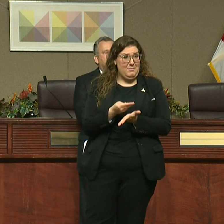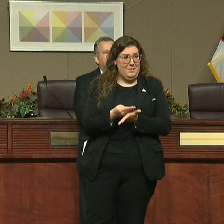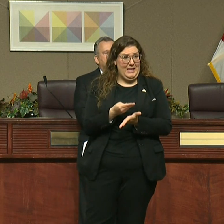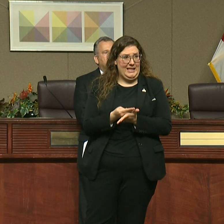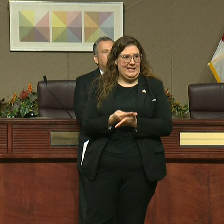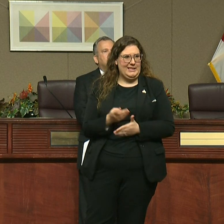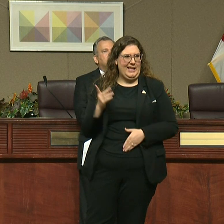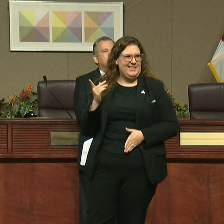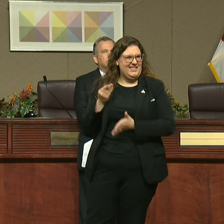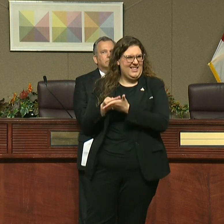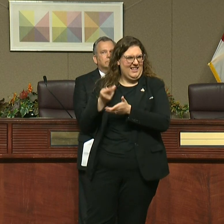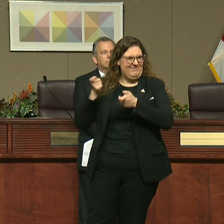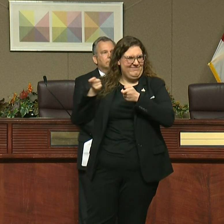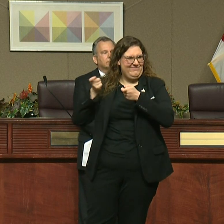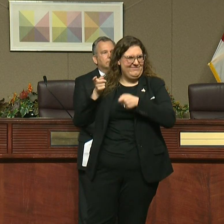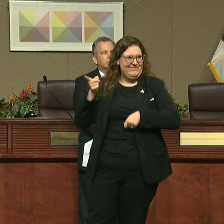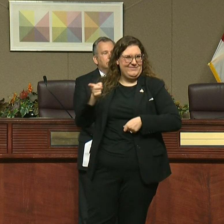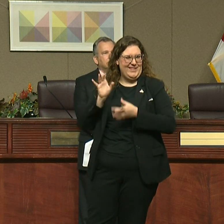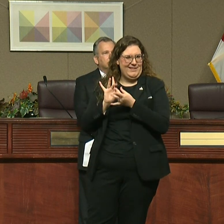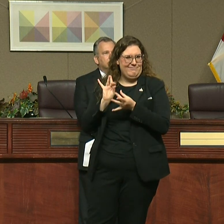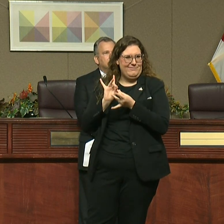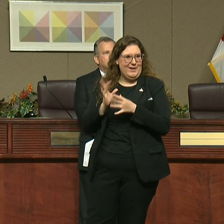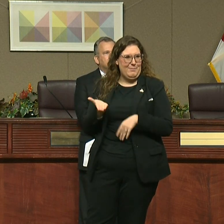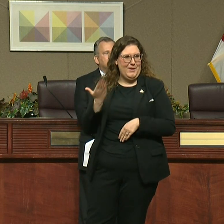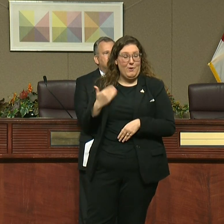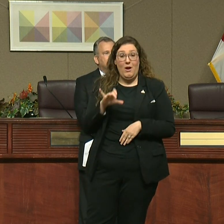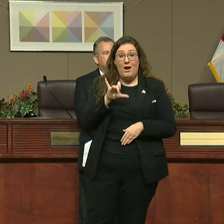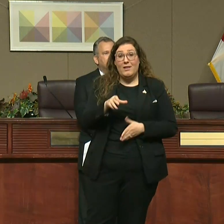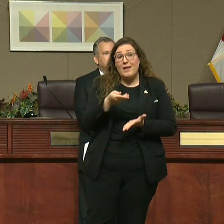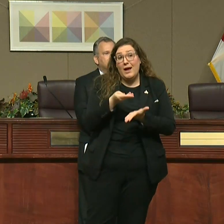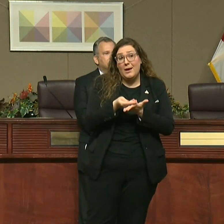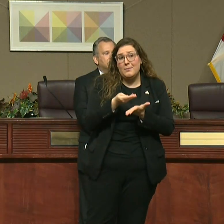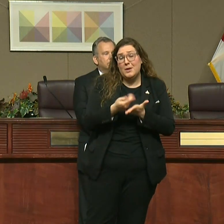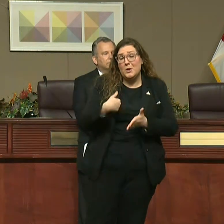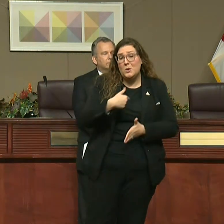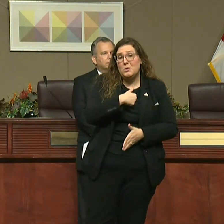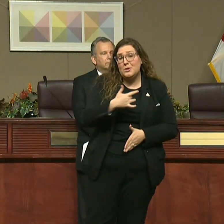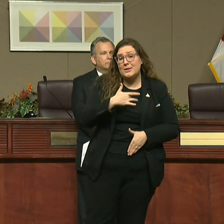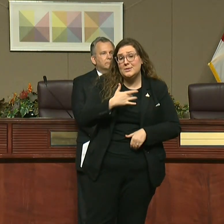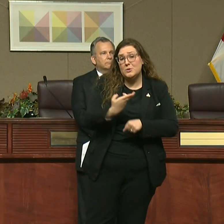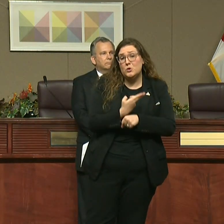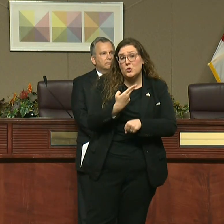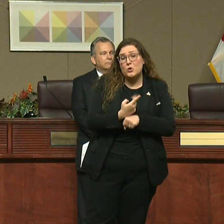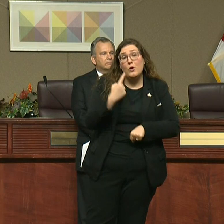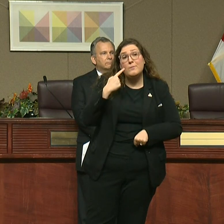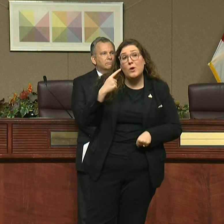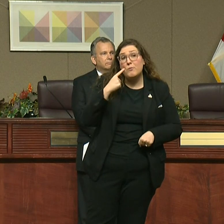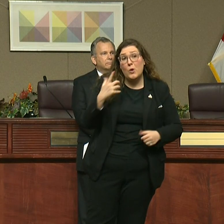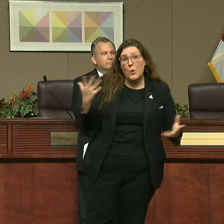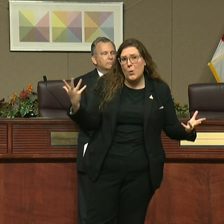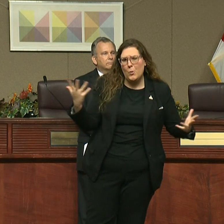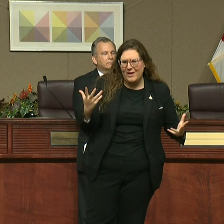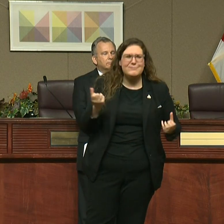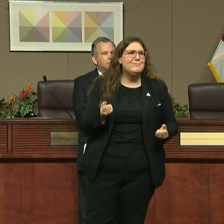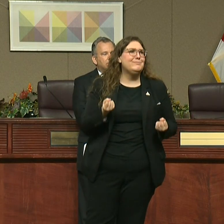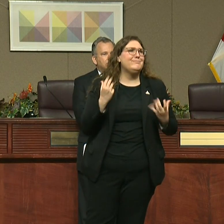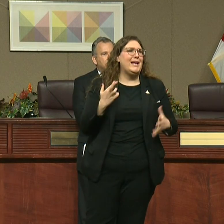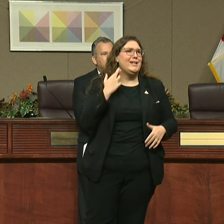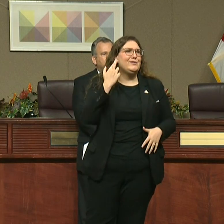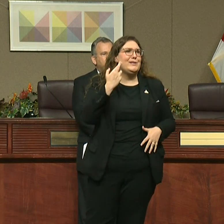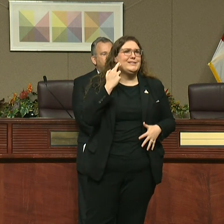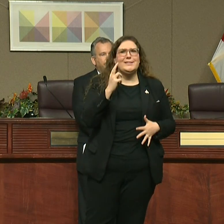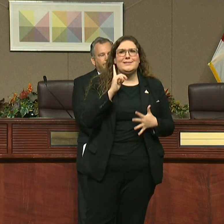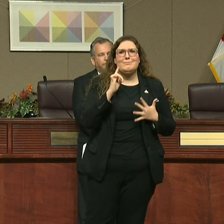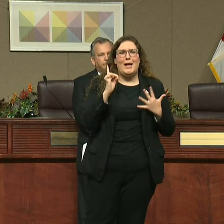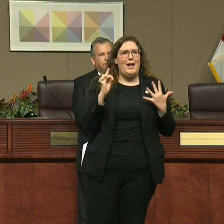Comptroller talked about here, those dollars can be used for multiple purposes. Historically,